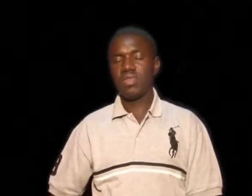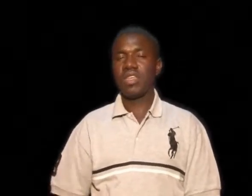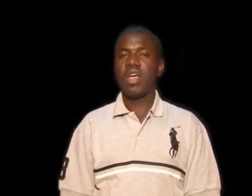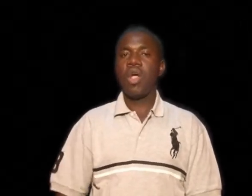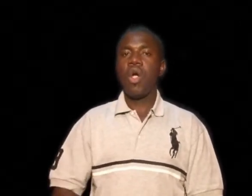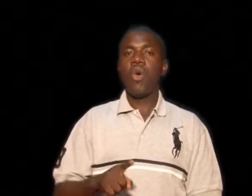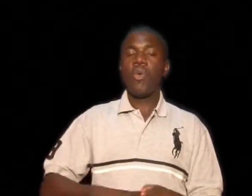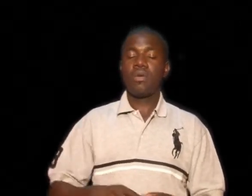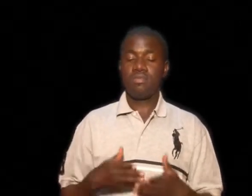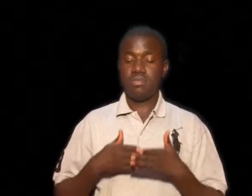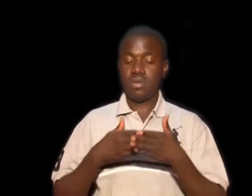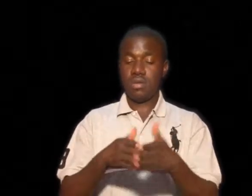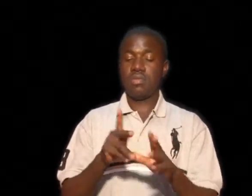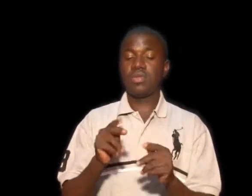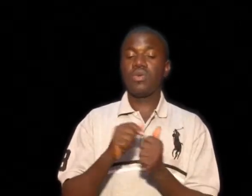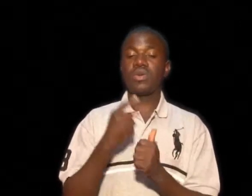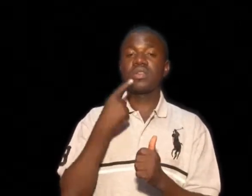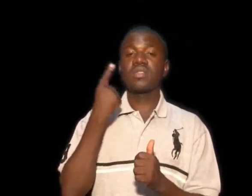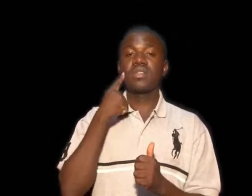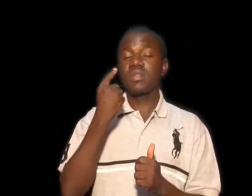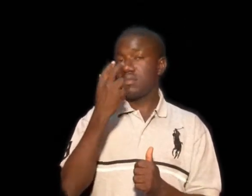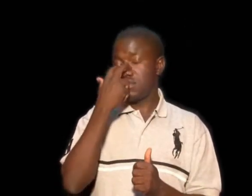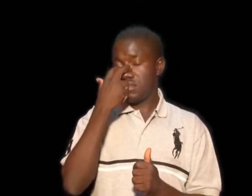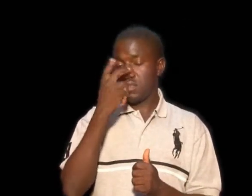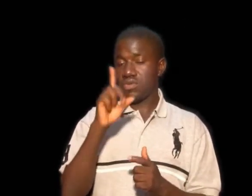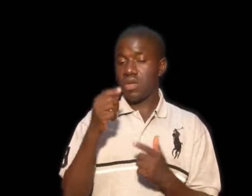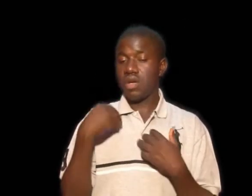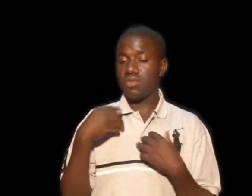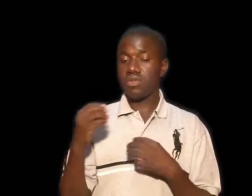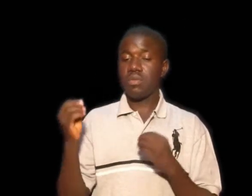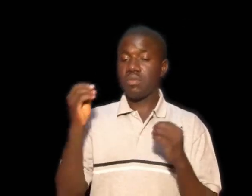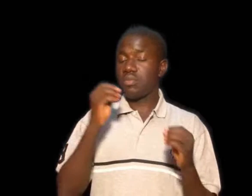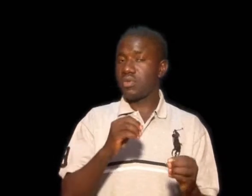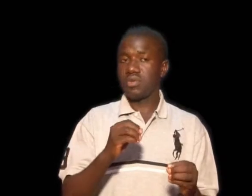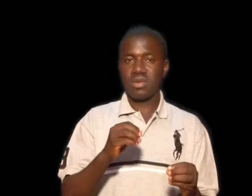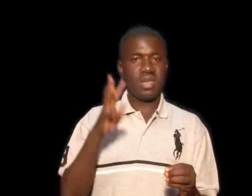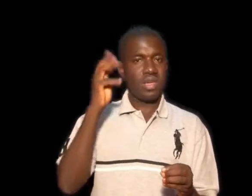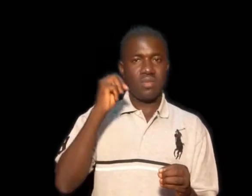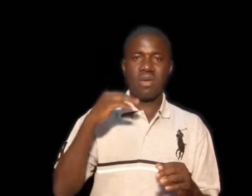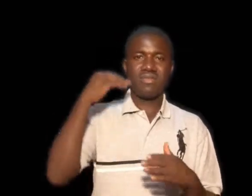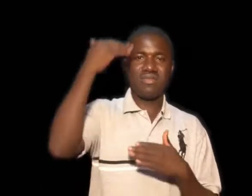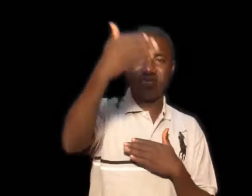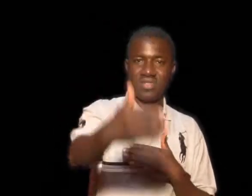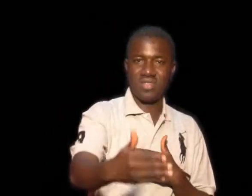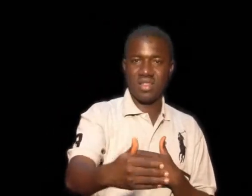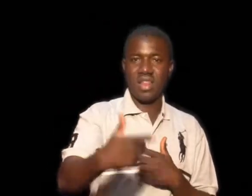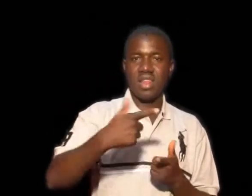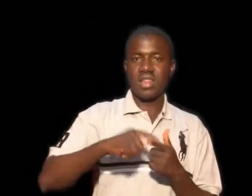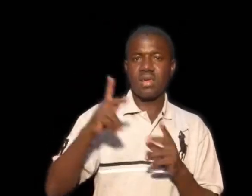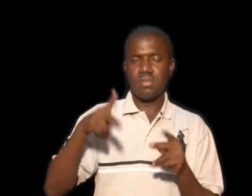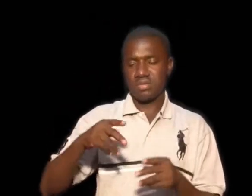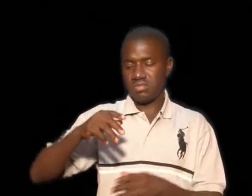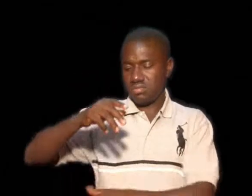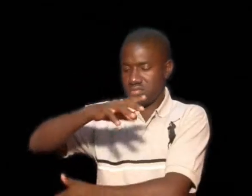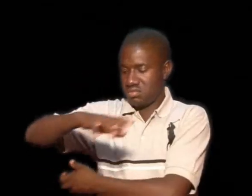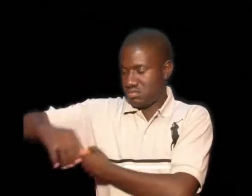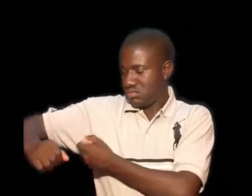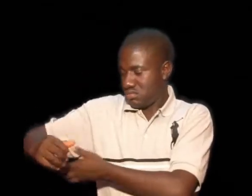When guiding a person who is deafblind, never place him or her ahead of you. Instead, let the person hold your arm above